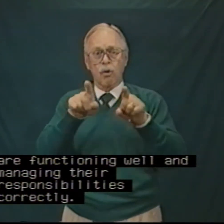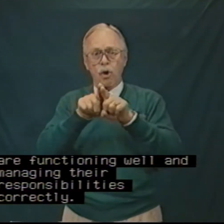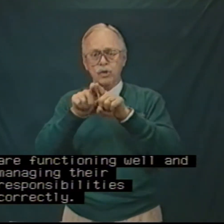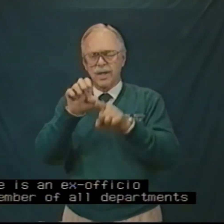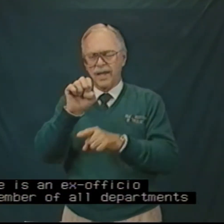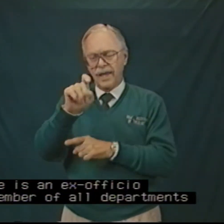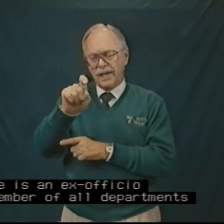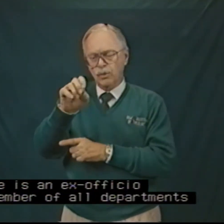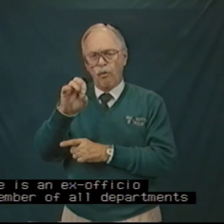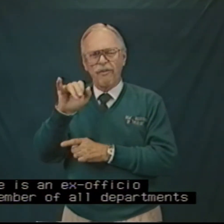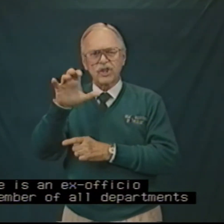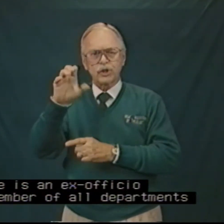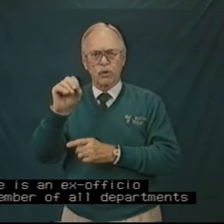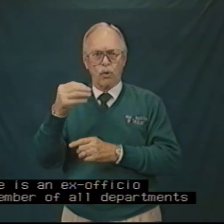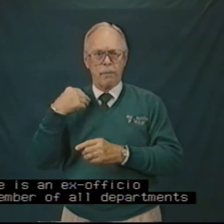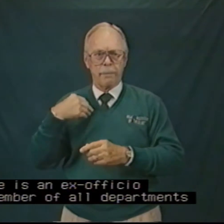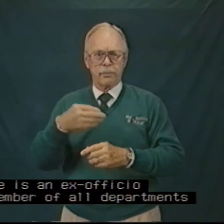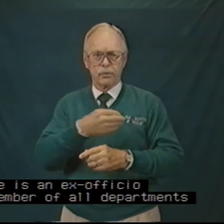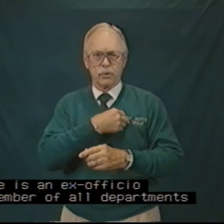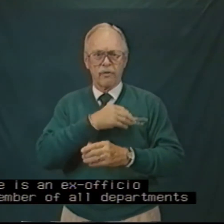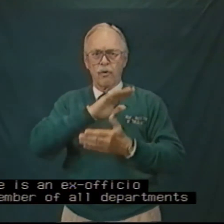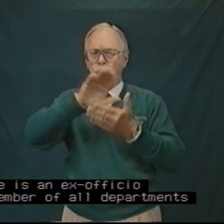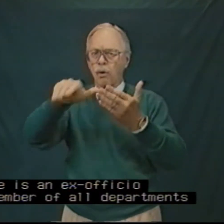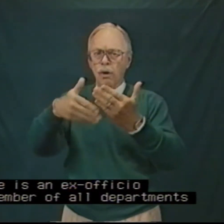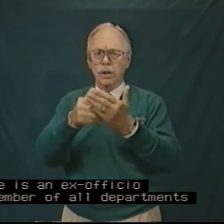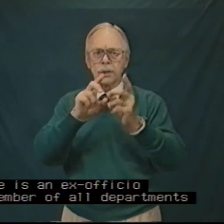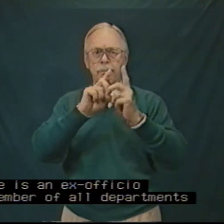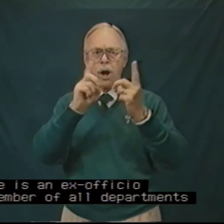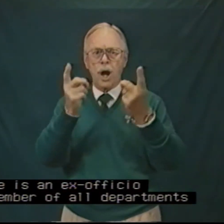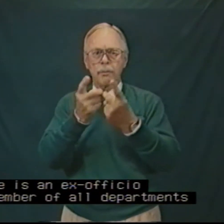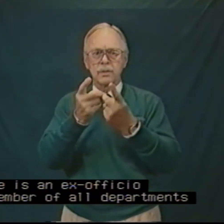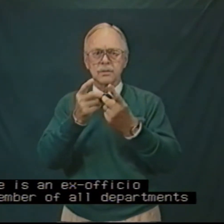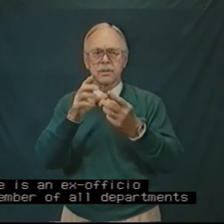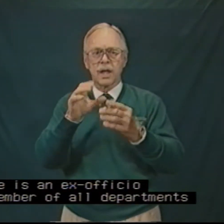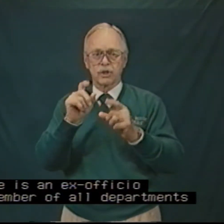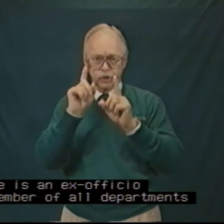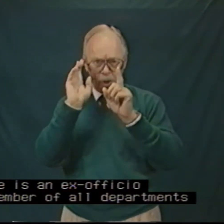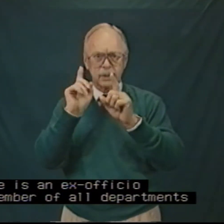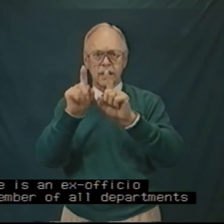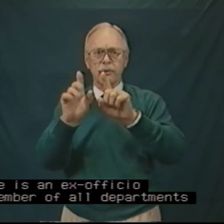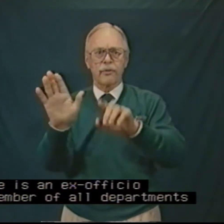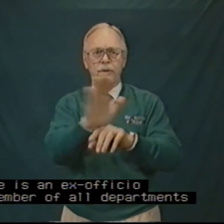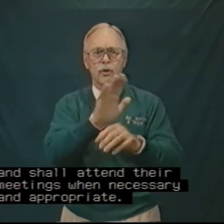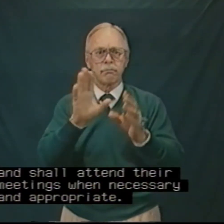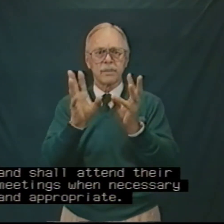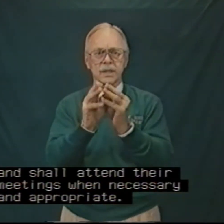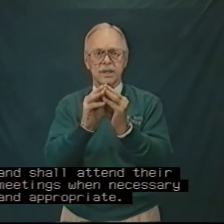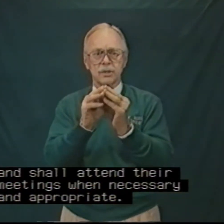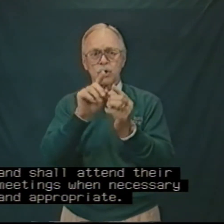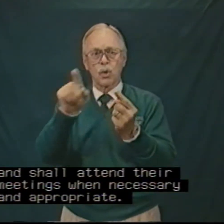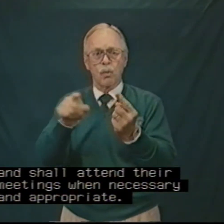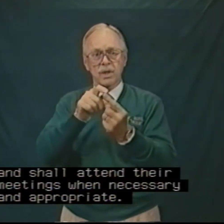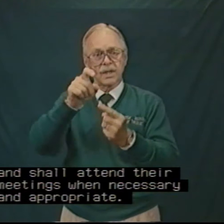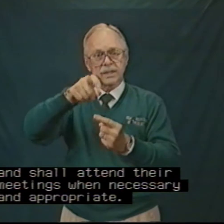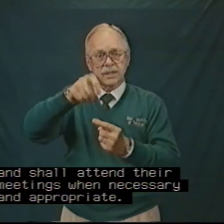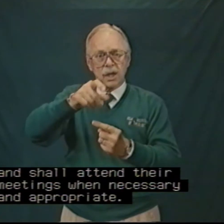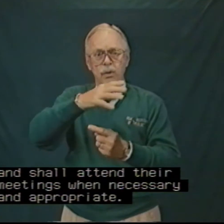He is an ex-officio member of all departments, and shall